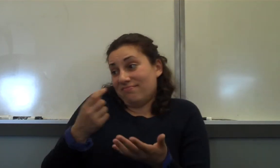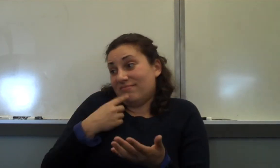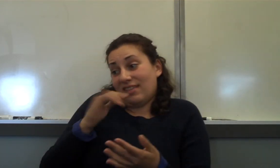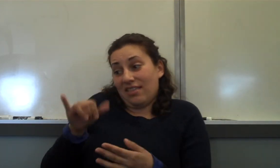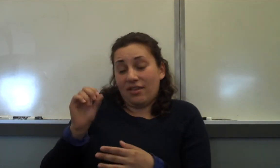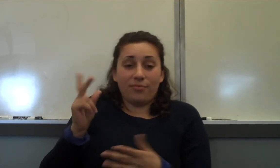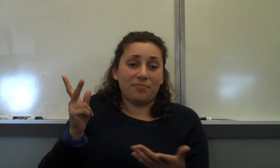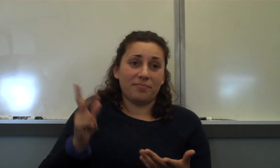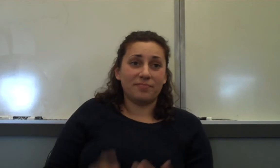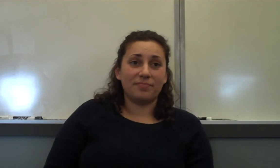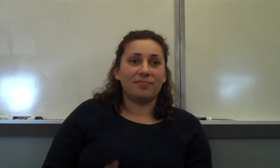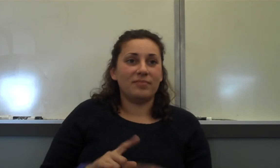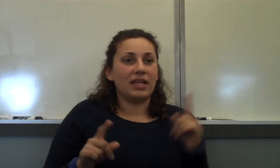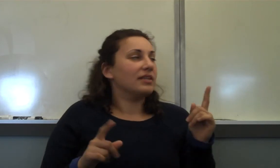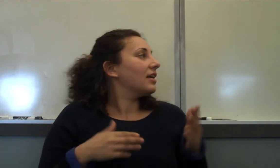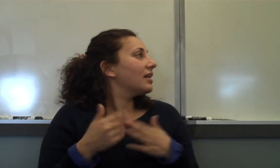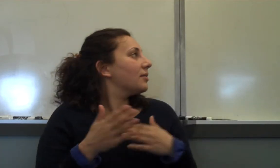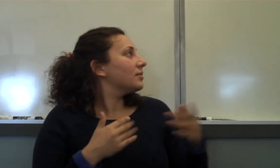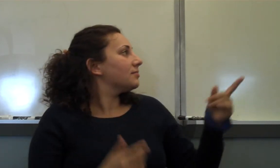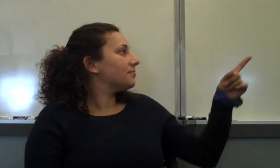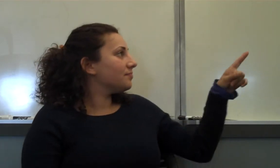it is, Mona Lisa. I'm not going to draw it, don't worry.